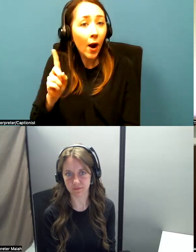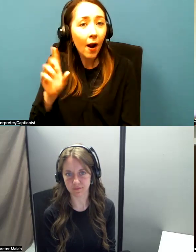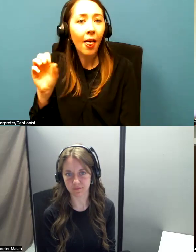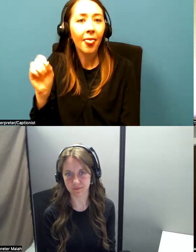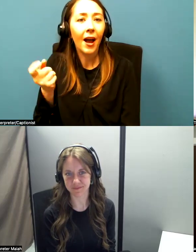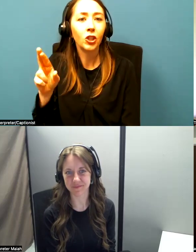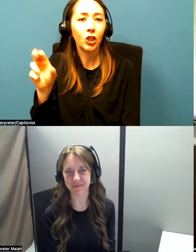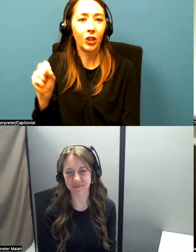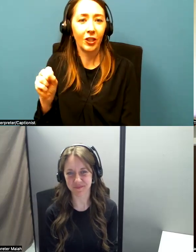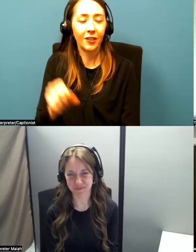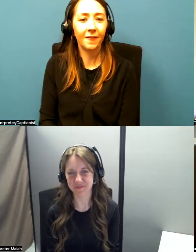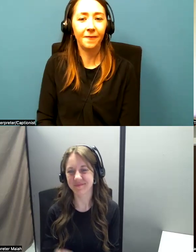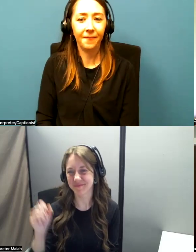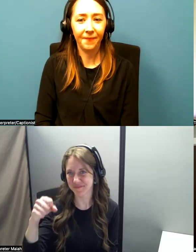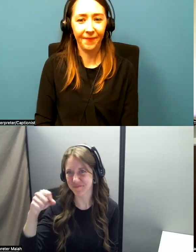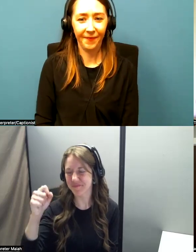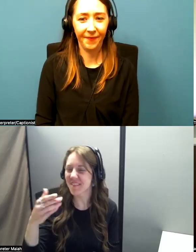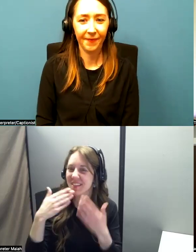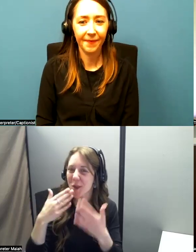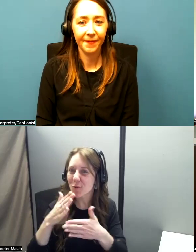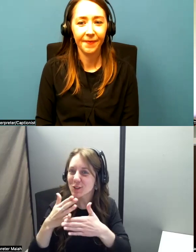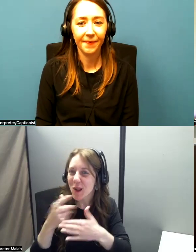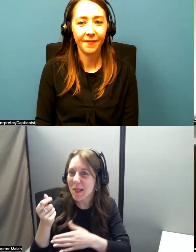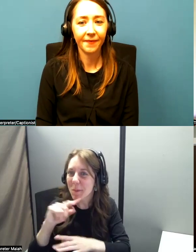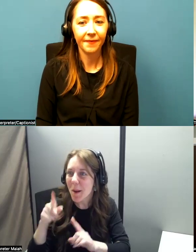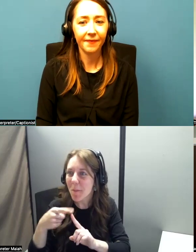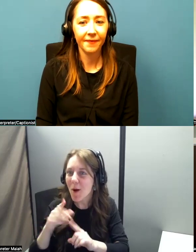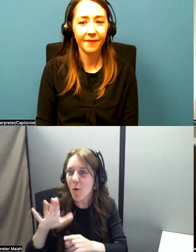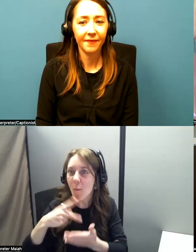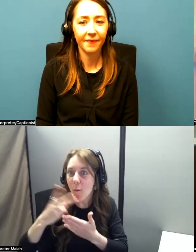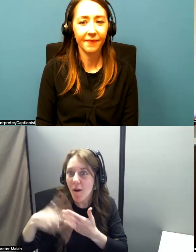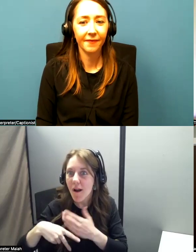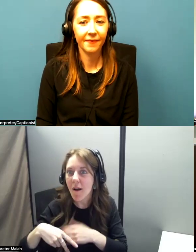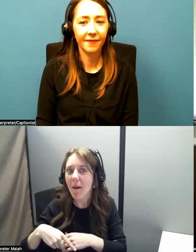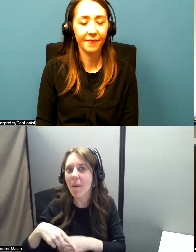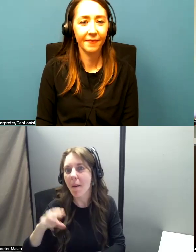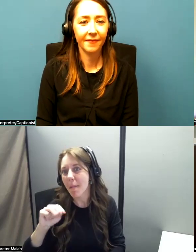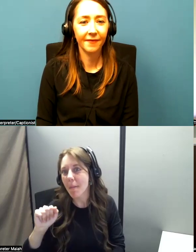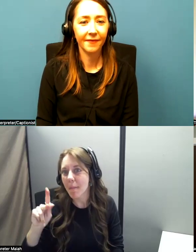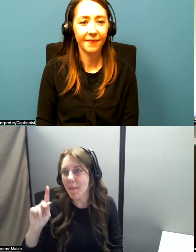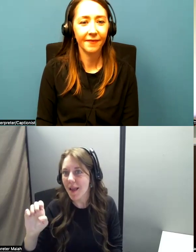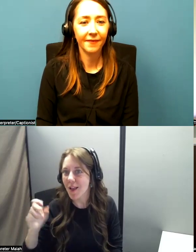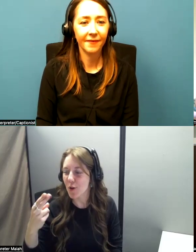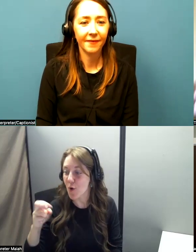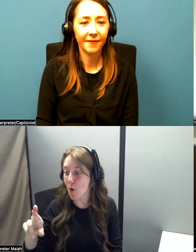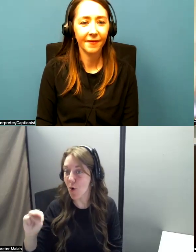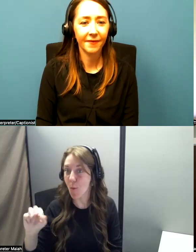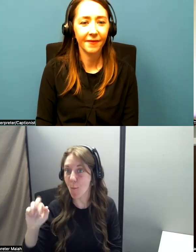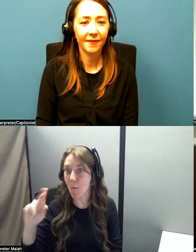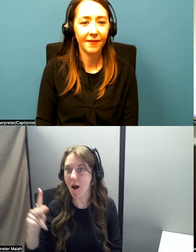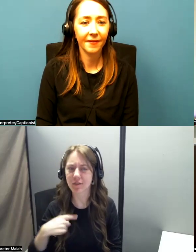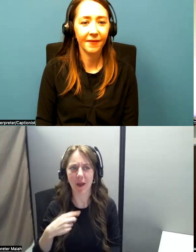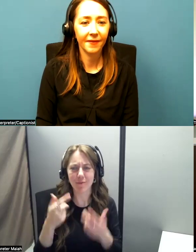Definitely. So thank you for sharing a little bit about Make a Mark, and I look forward to see the program grow and